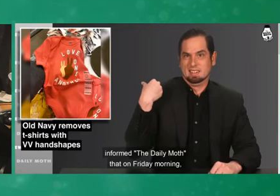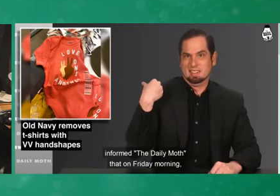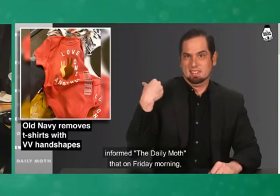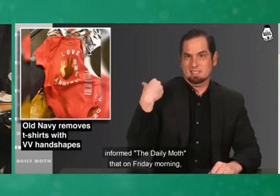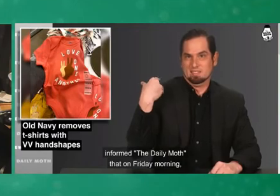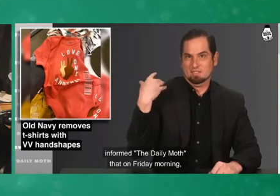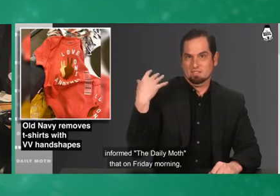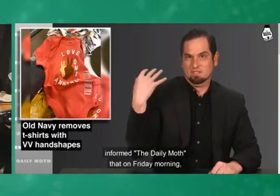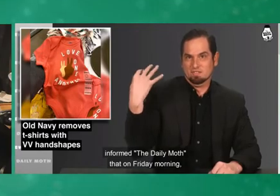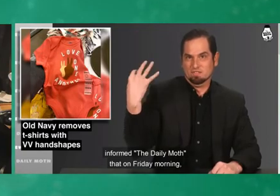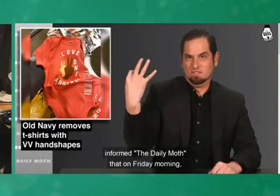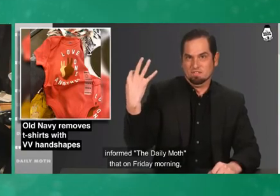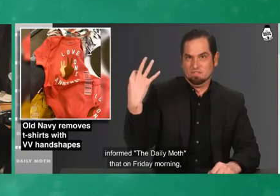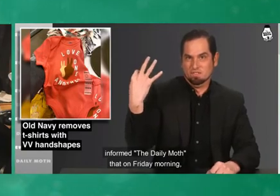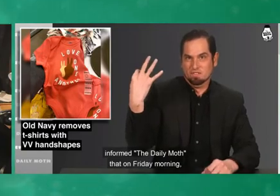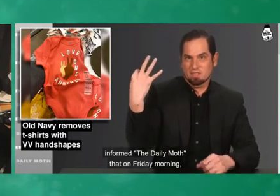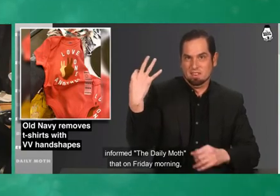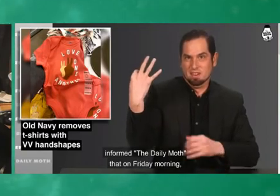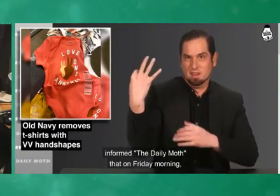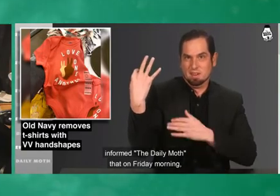them,